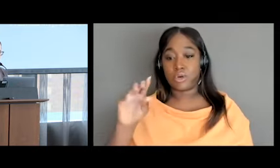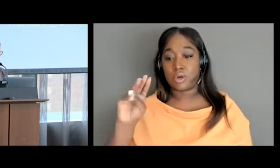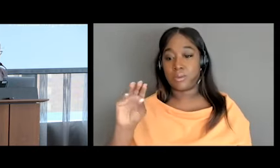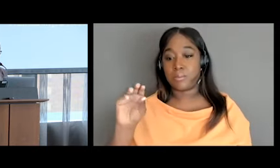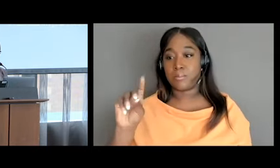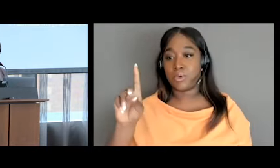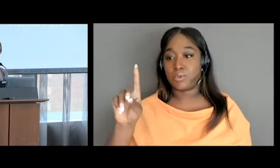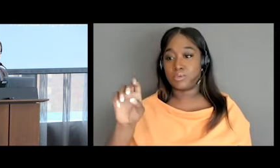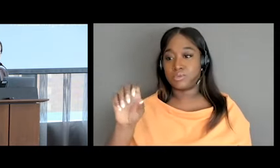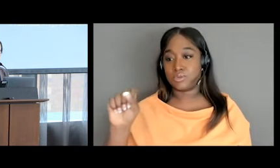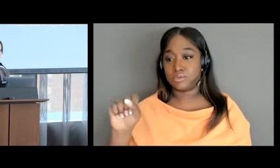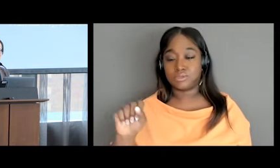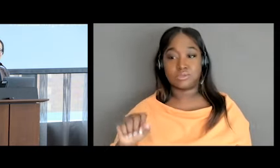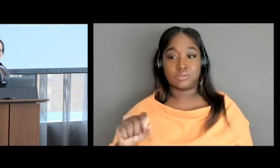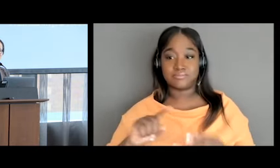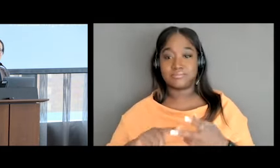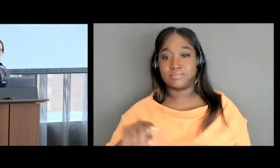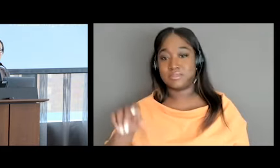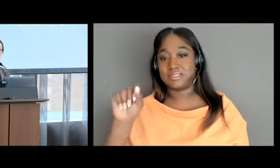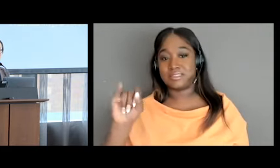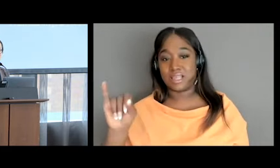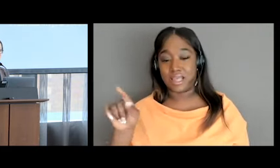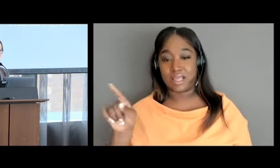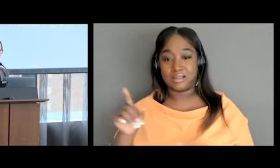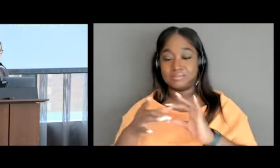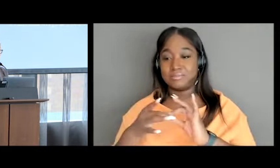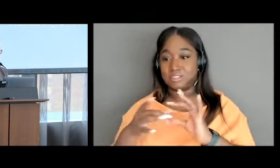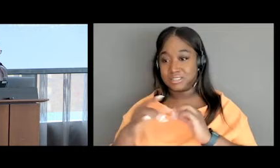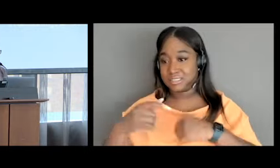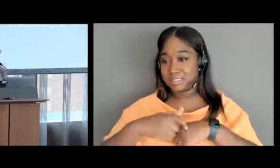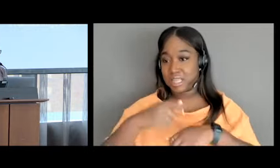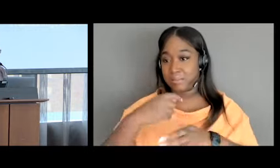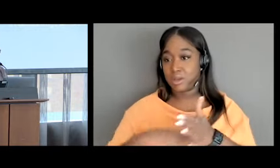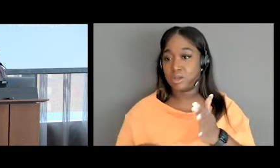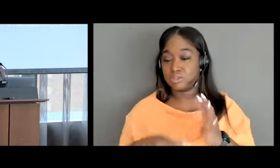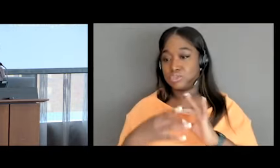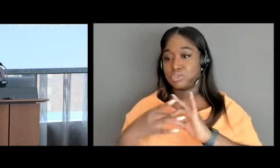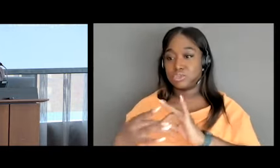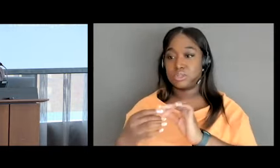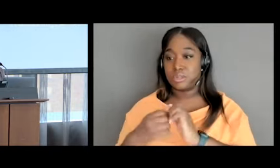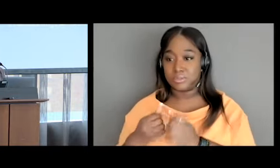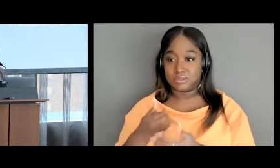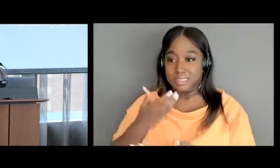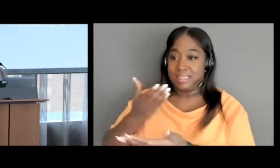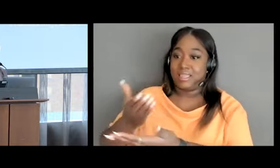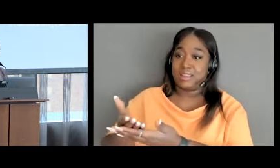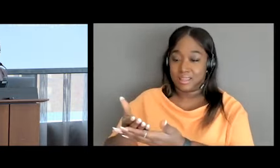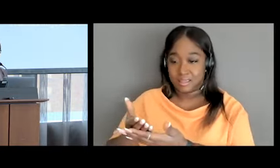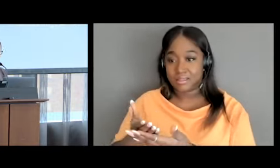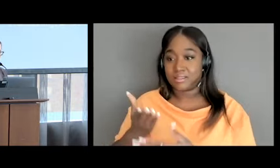Sai mentioned the time costs associated with both getting to specific places as well as the time cost